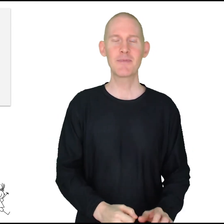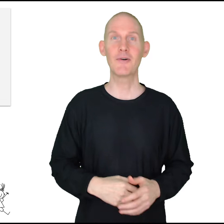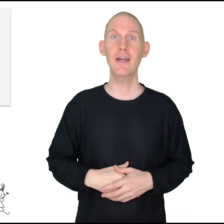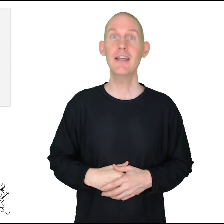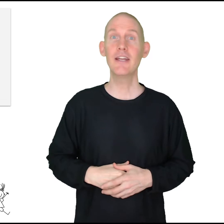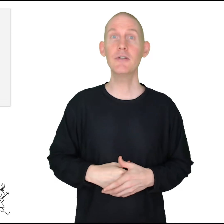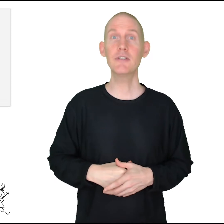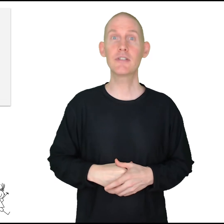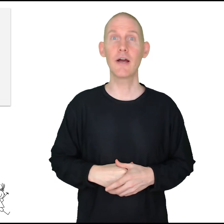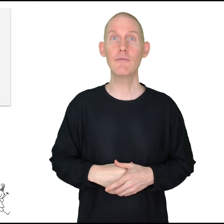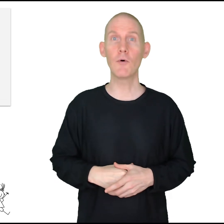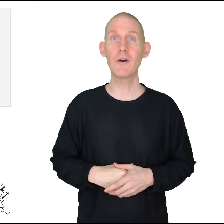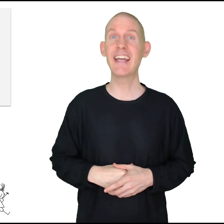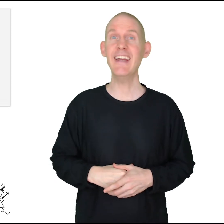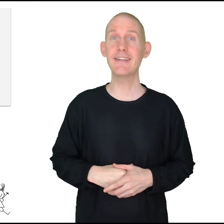Okay, here is a sign for hit.